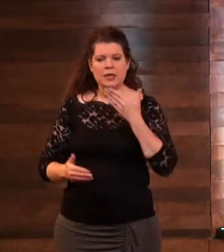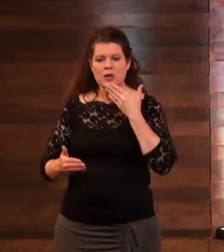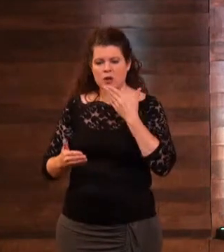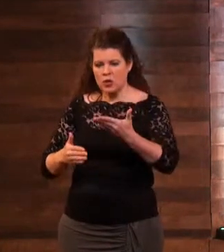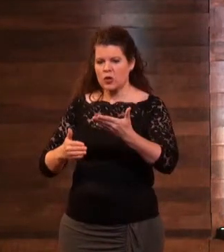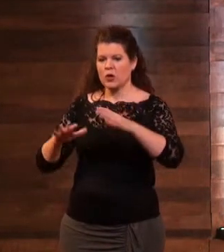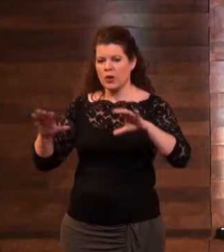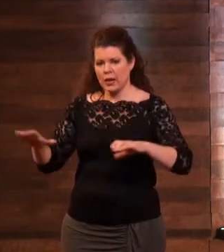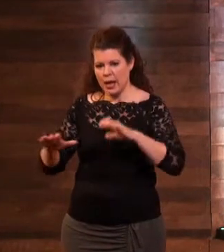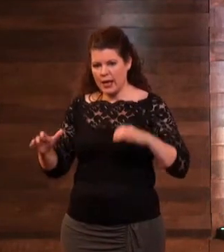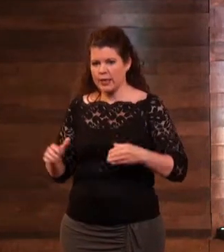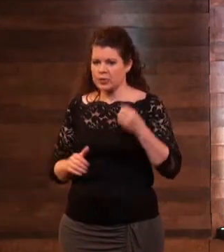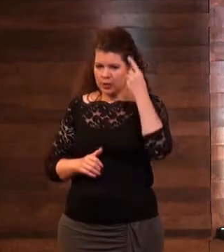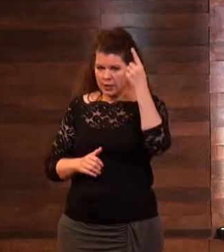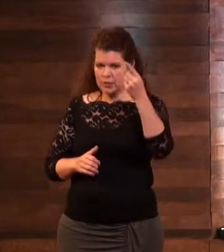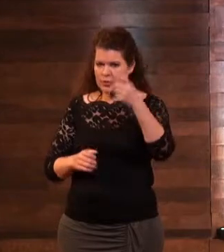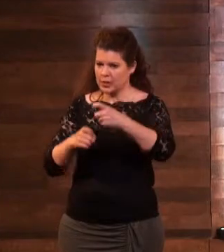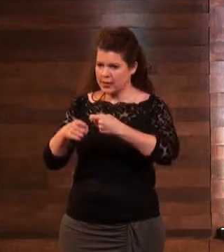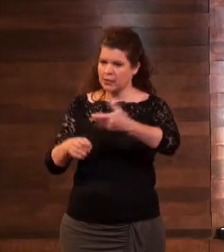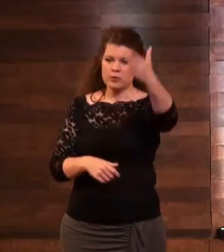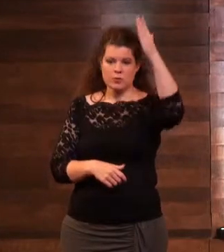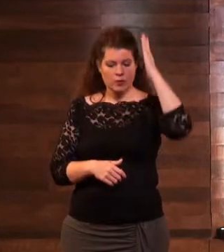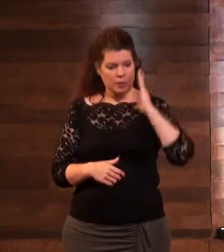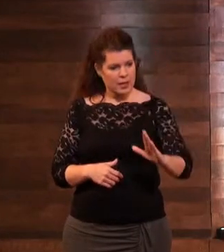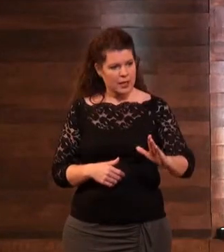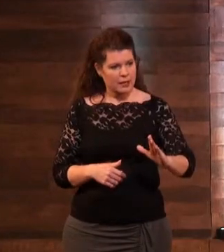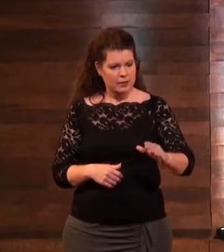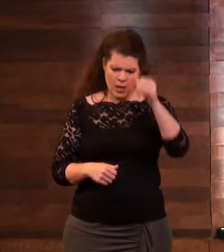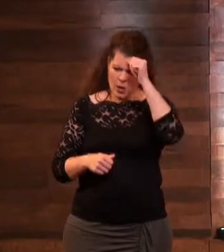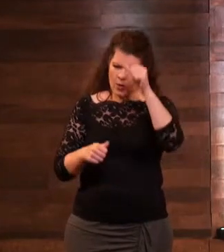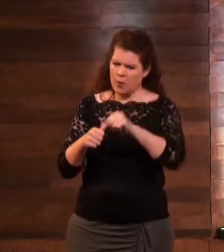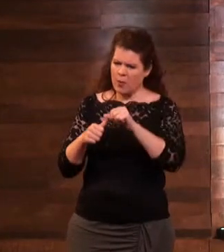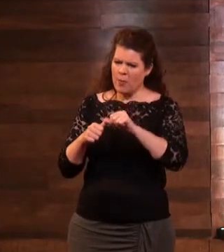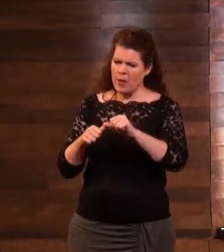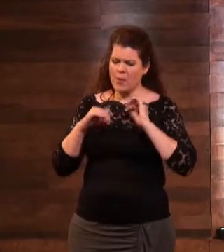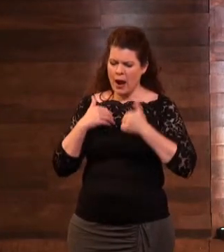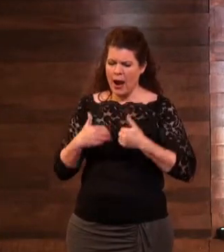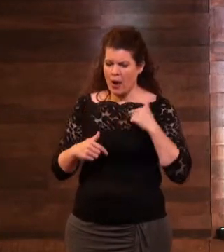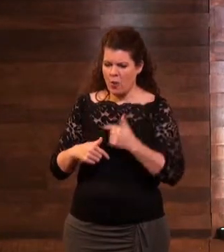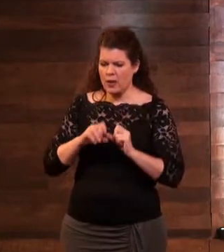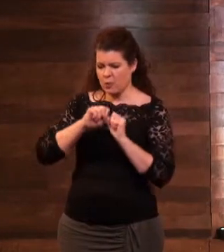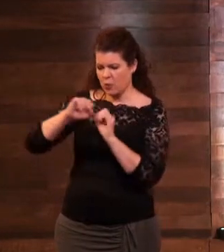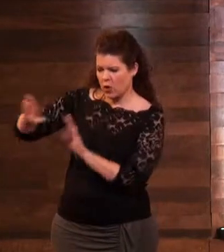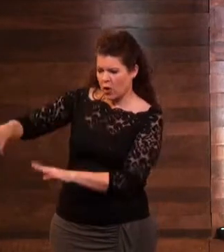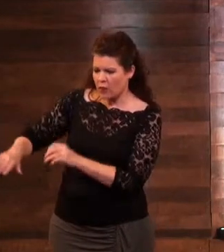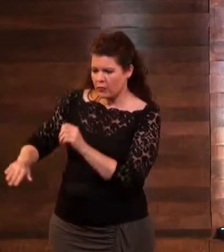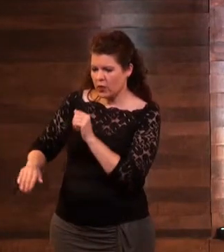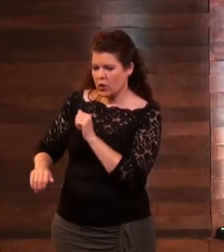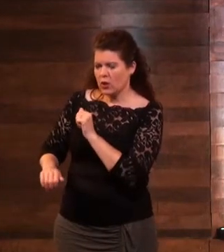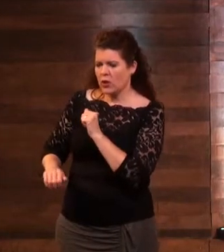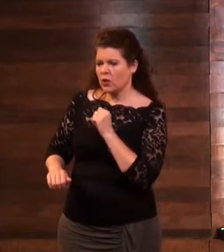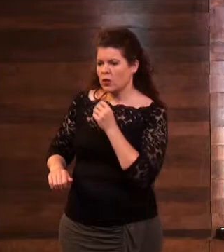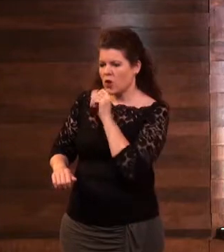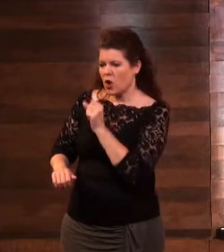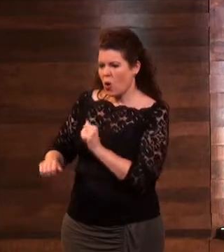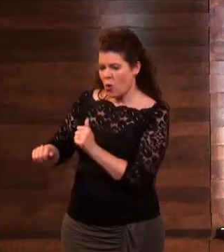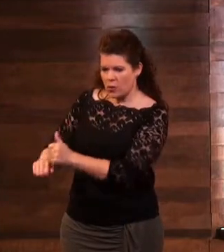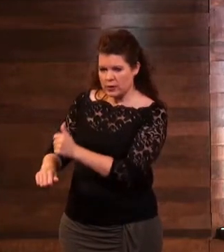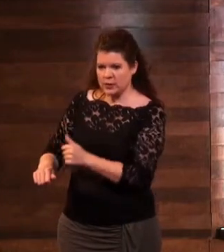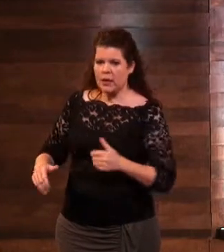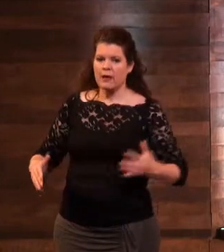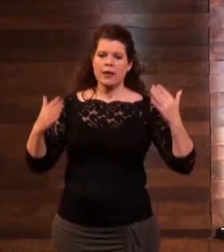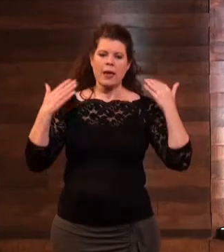old self and put on the new self? Well, here's the thing. It's not enough just to be a good person at